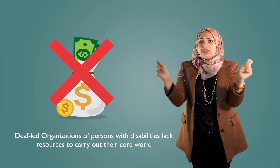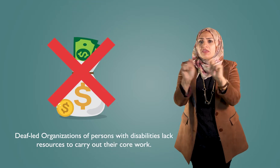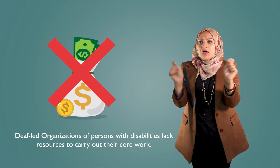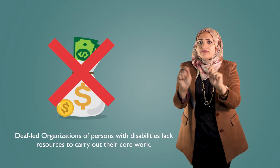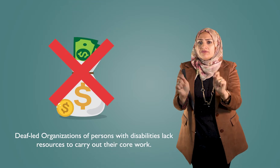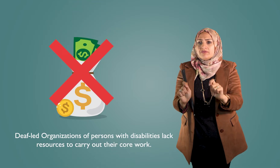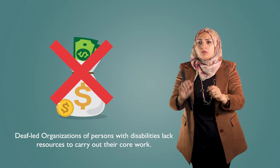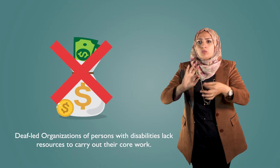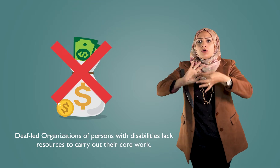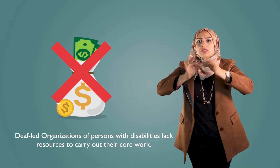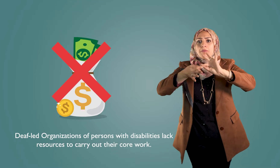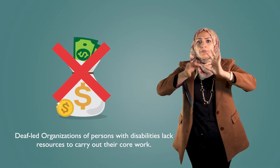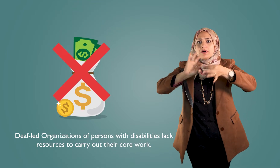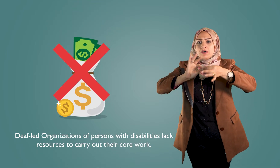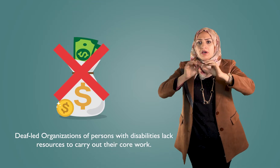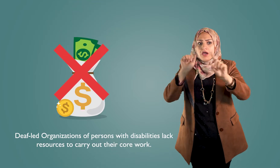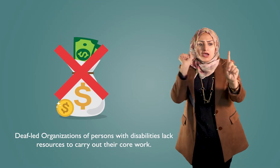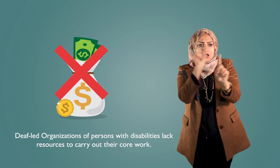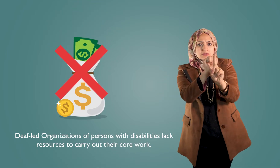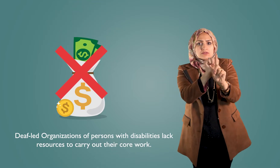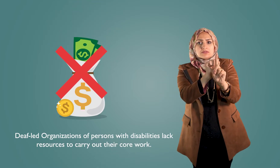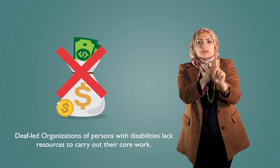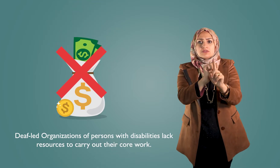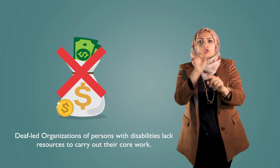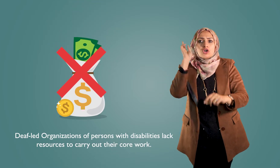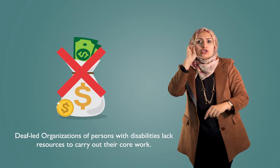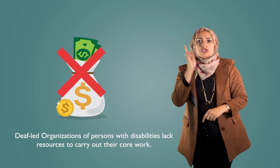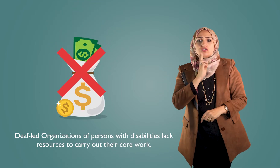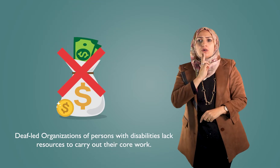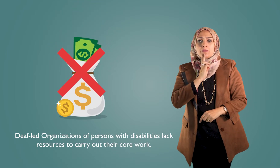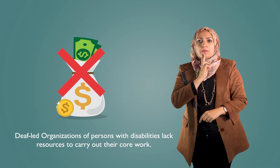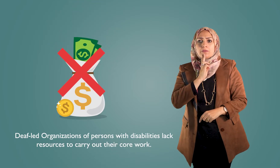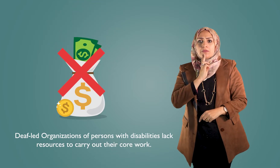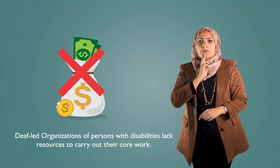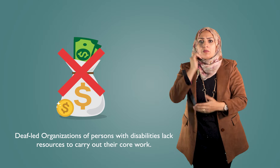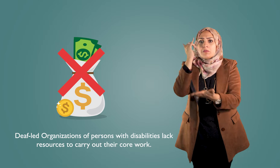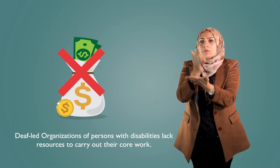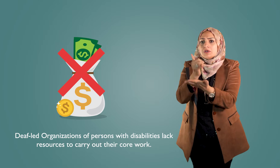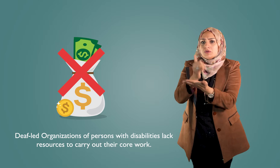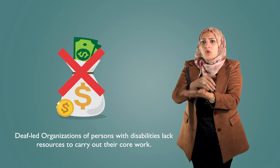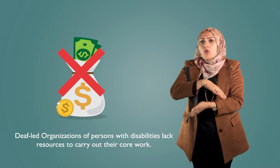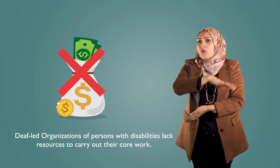Deaf-led organizations of persons with disabilities lack resources to carry out their core work.